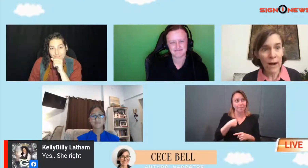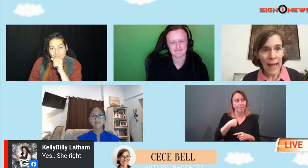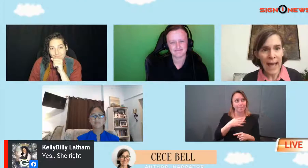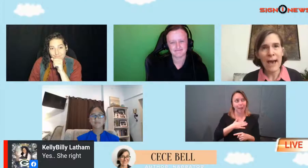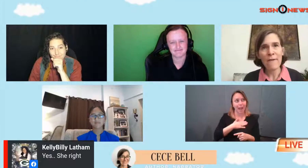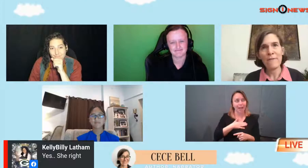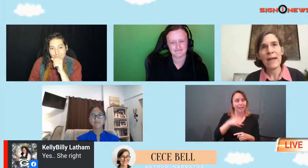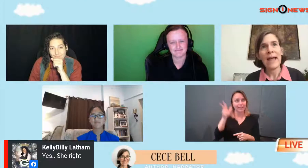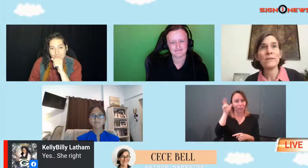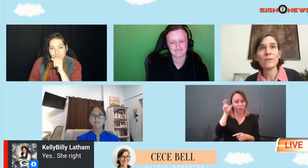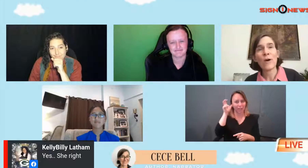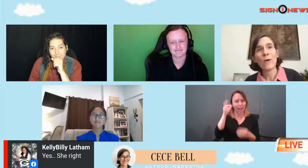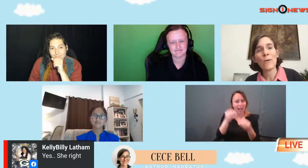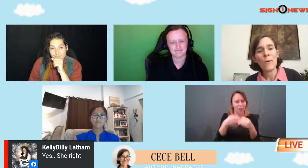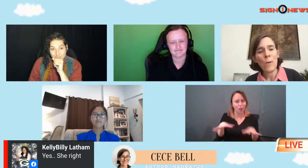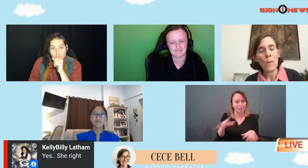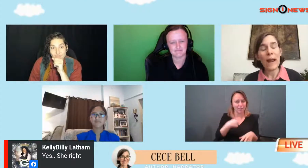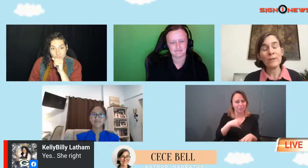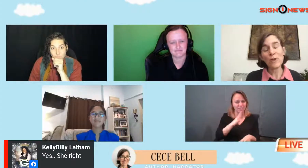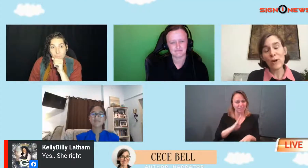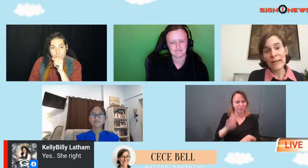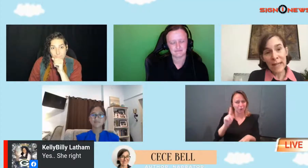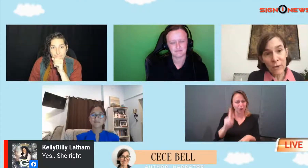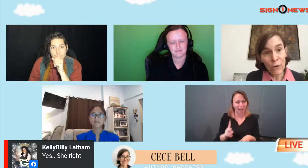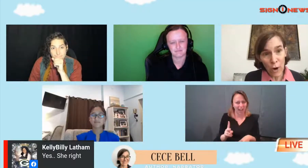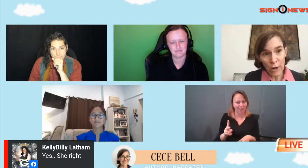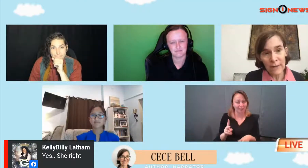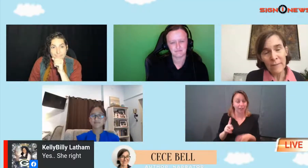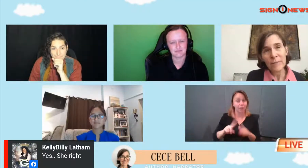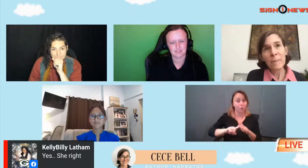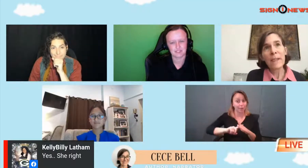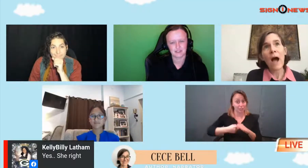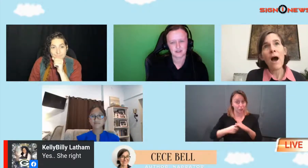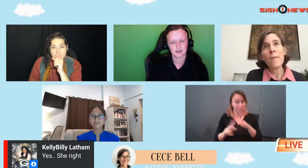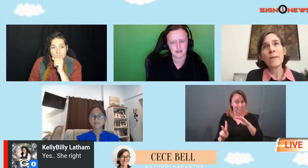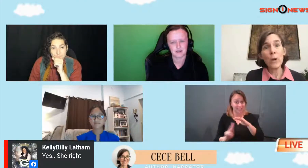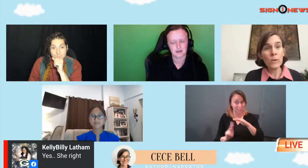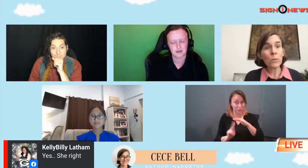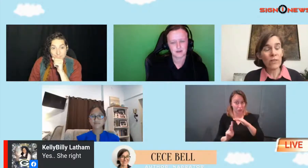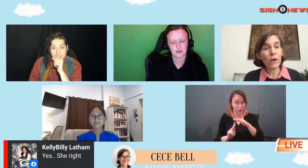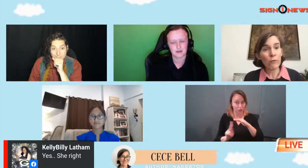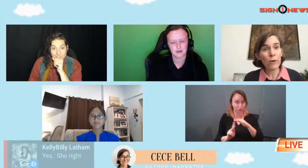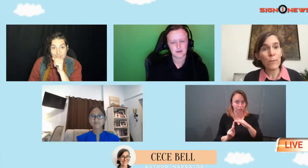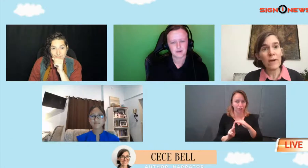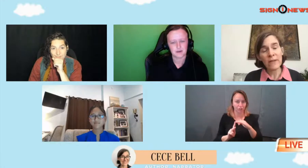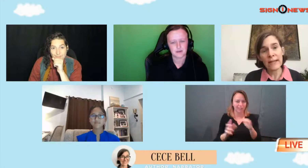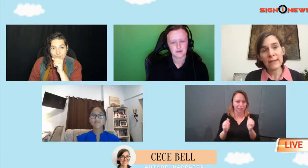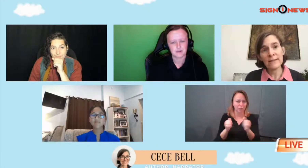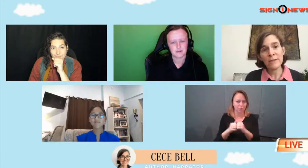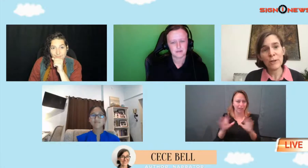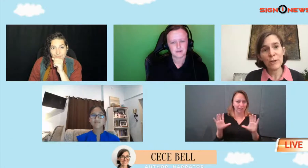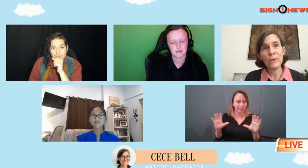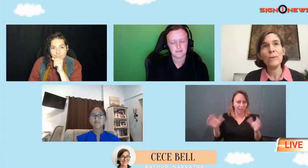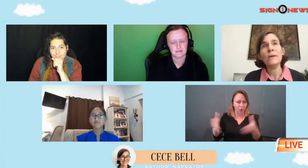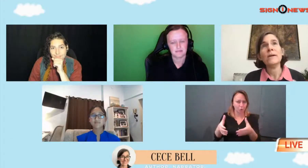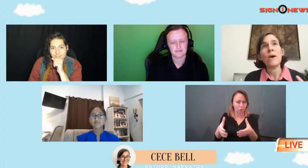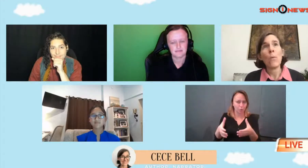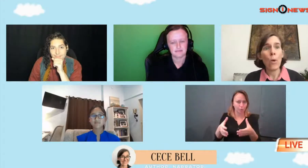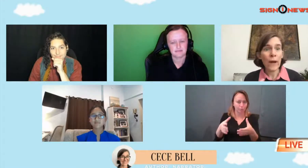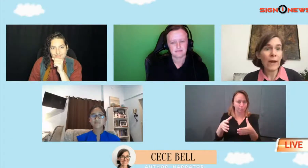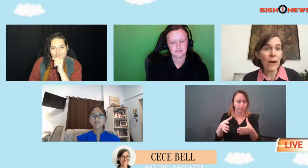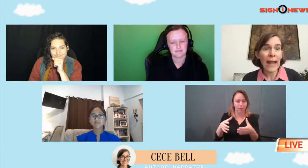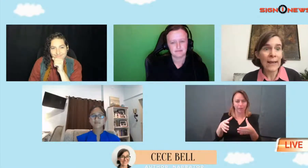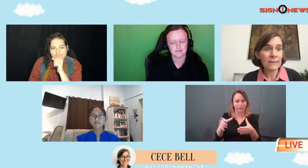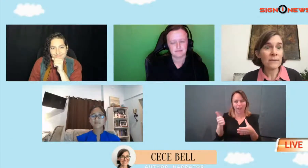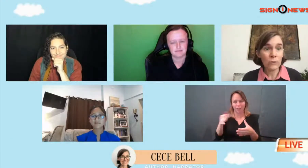at 4.5, and so when I started kindergarten, it was with a group of kids who